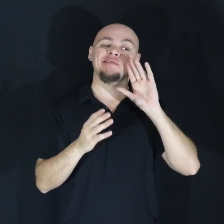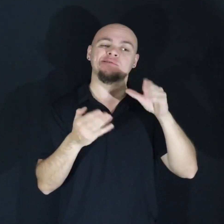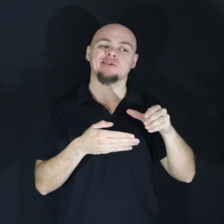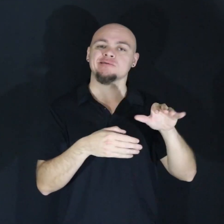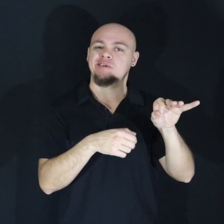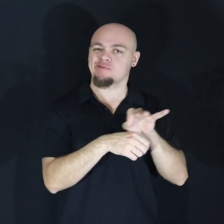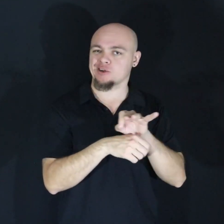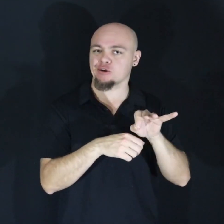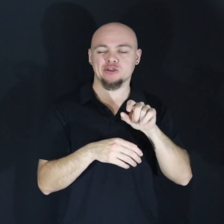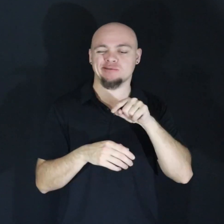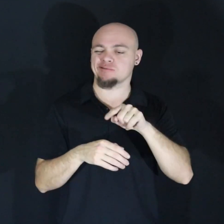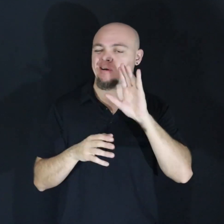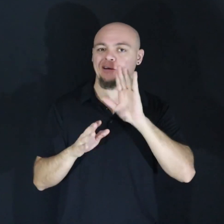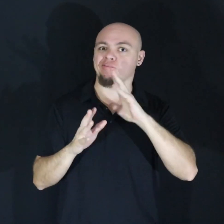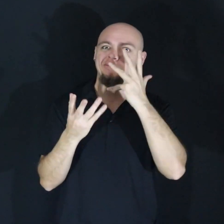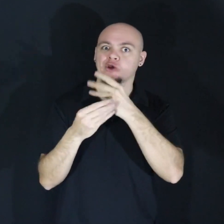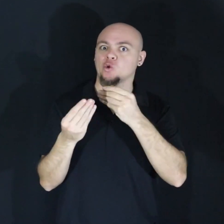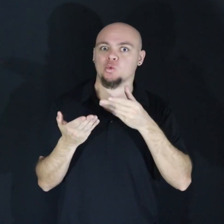aesthetics.